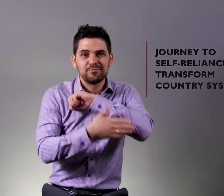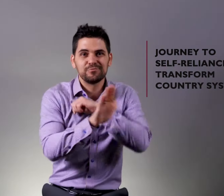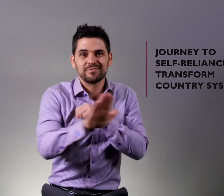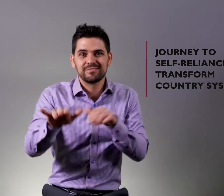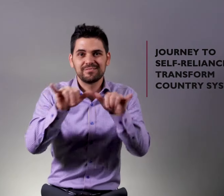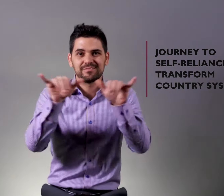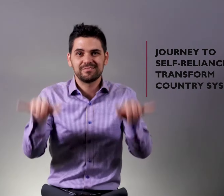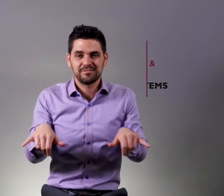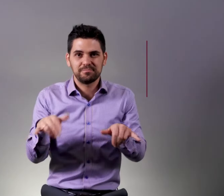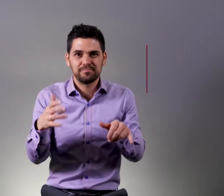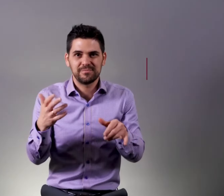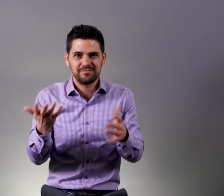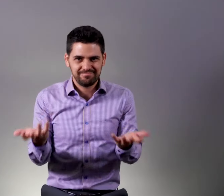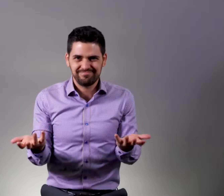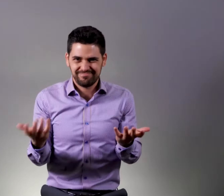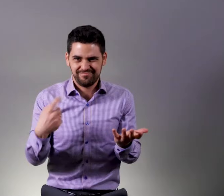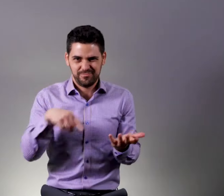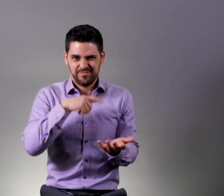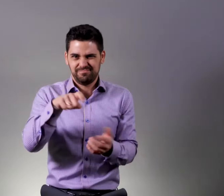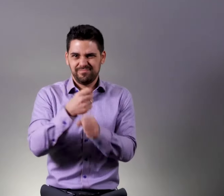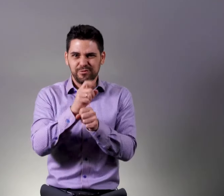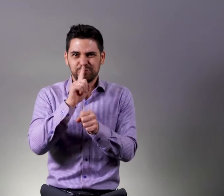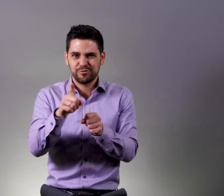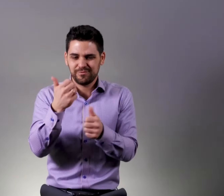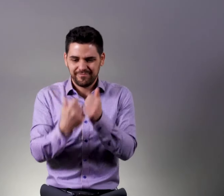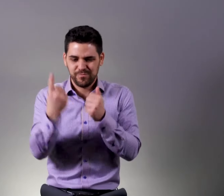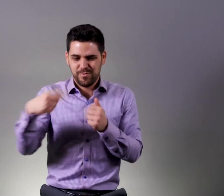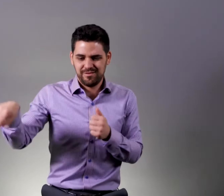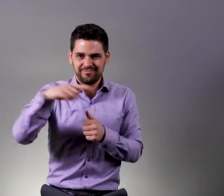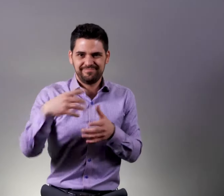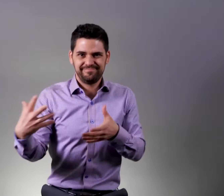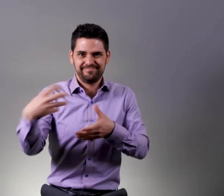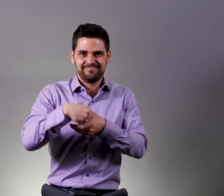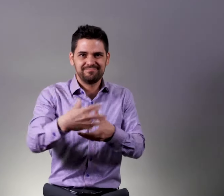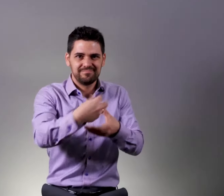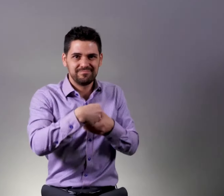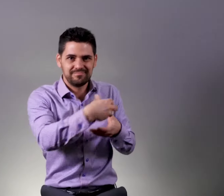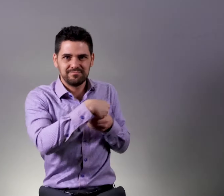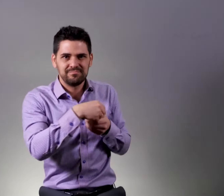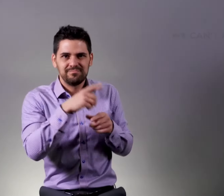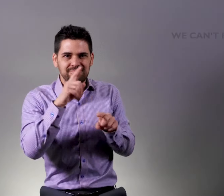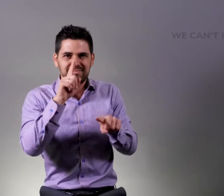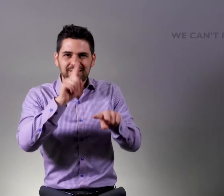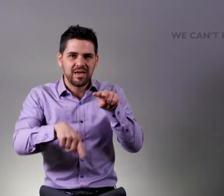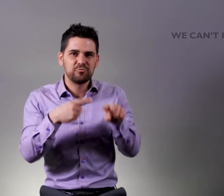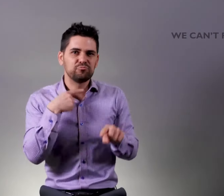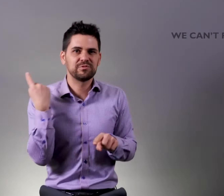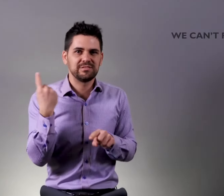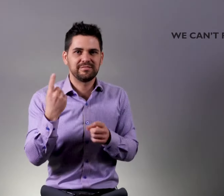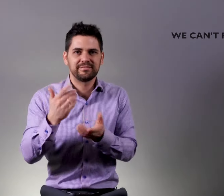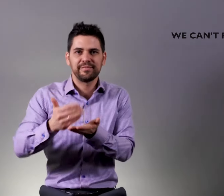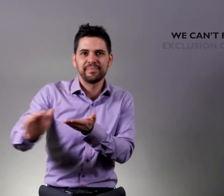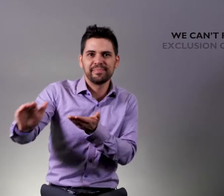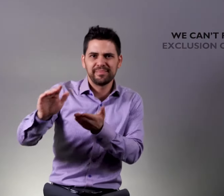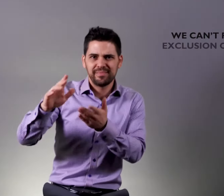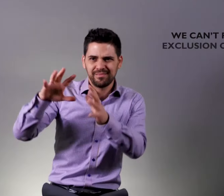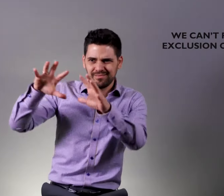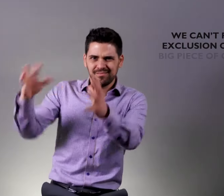country systems. We want to make sure that everybody is included. We can't risk exclusion of a big piece